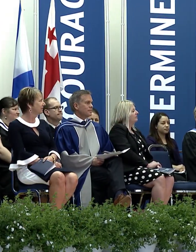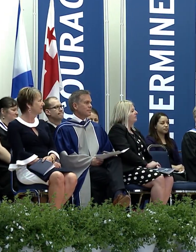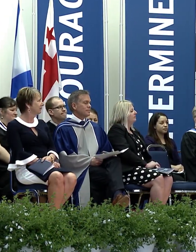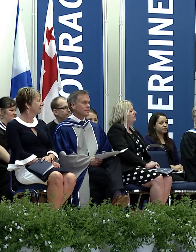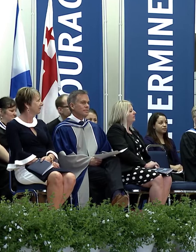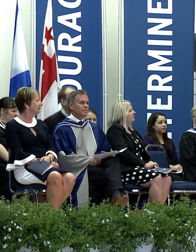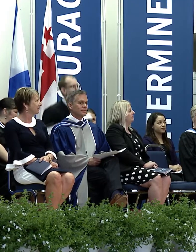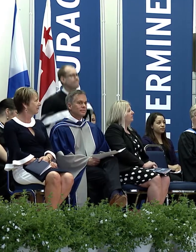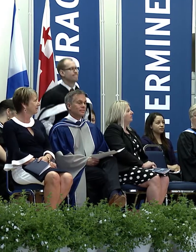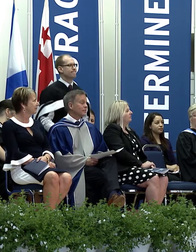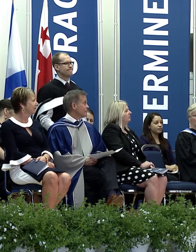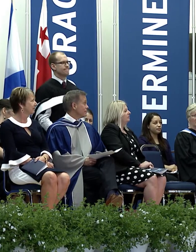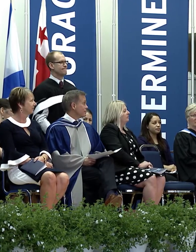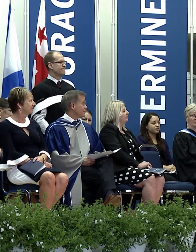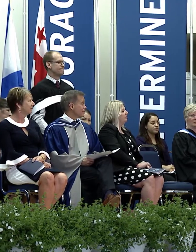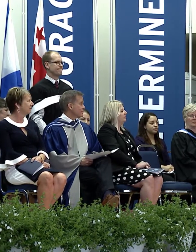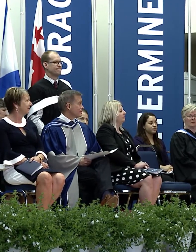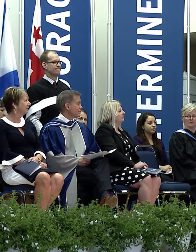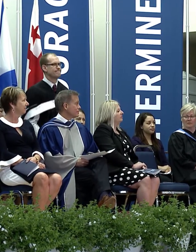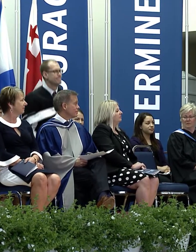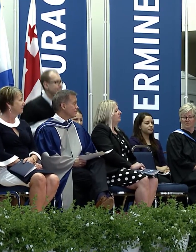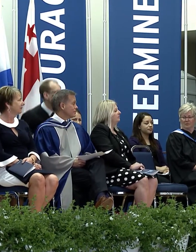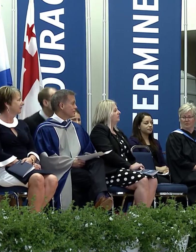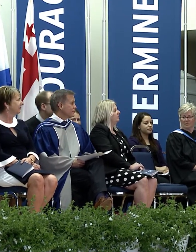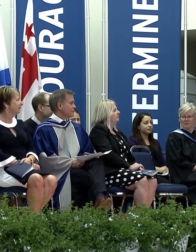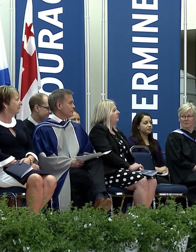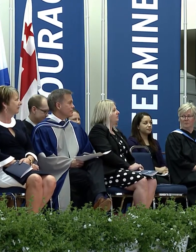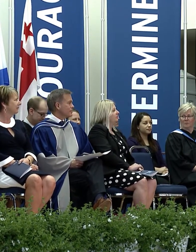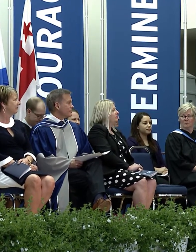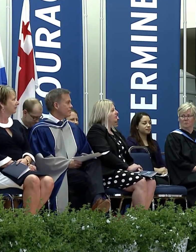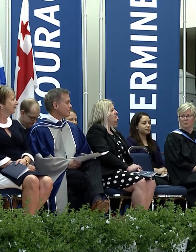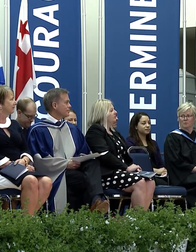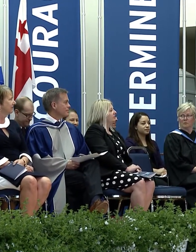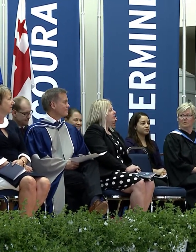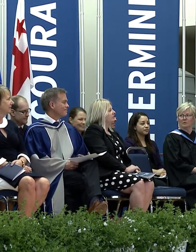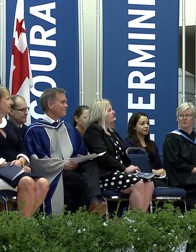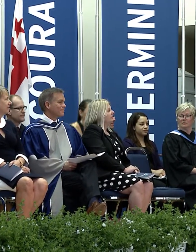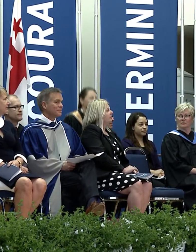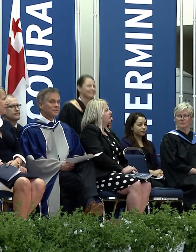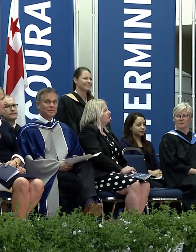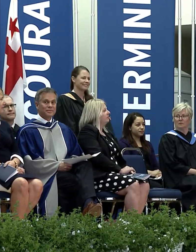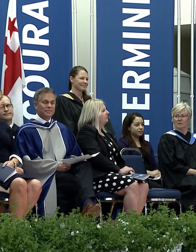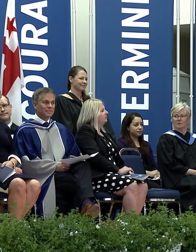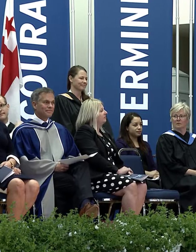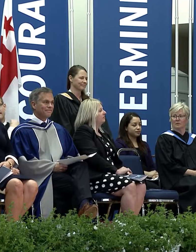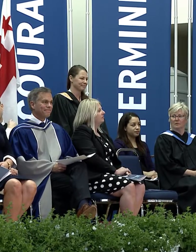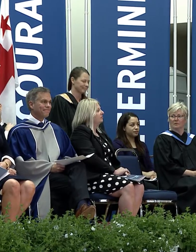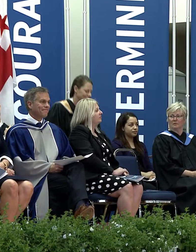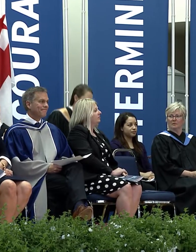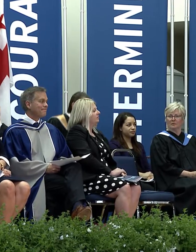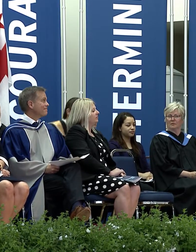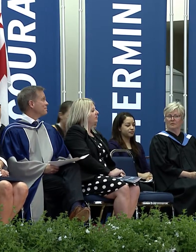Rob Angove, Manager of Student Services. Lisa Boyle, Organizational Learning.